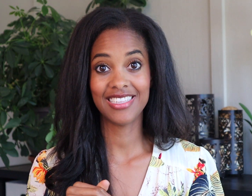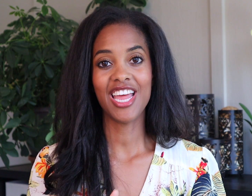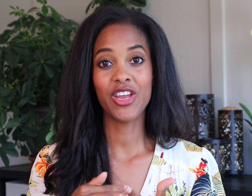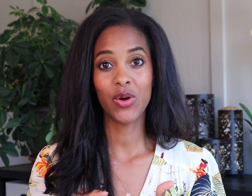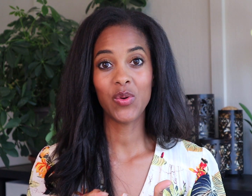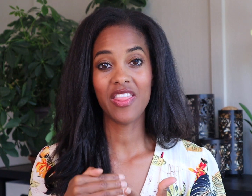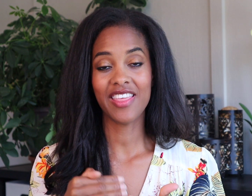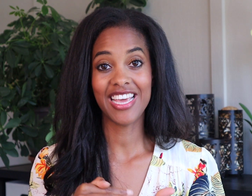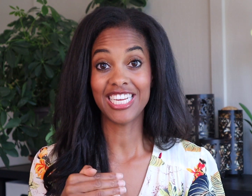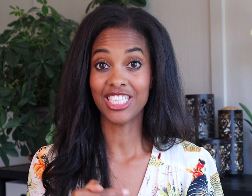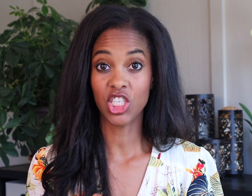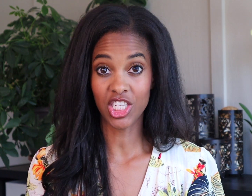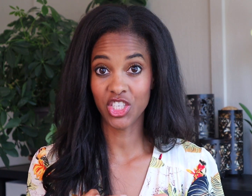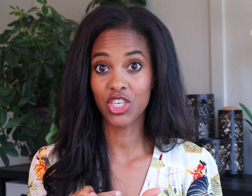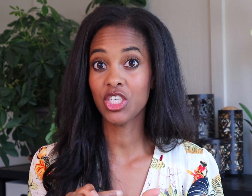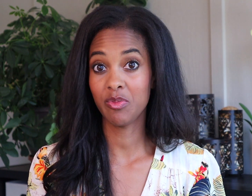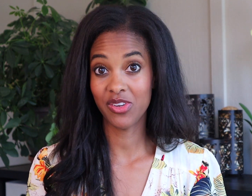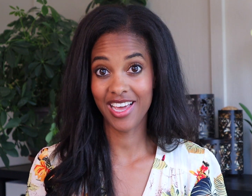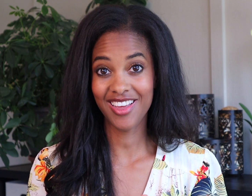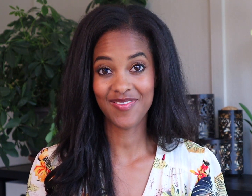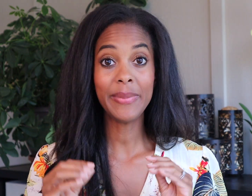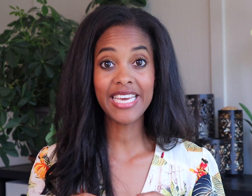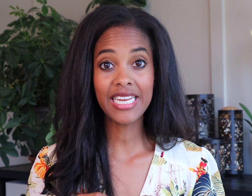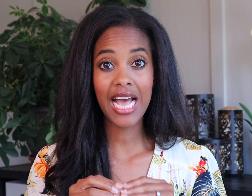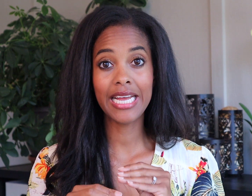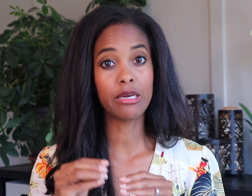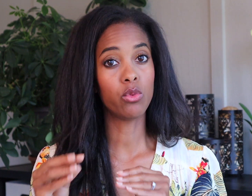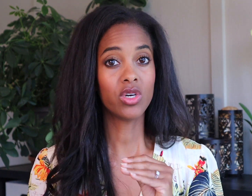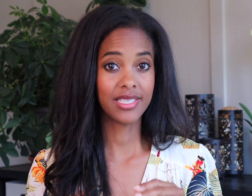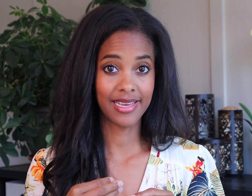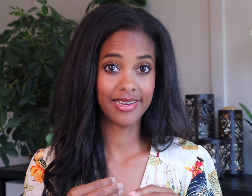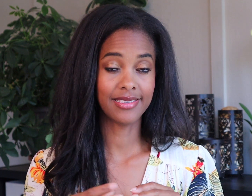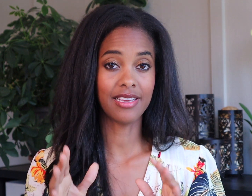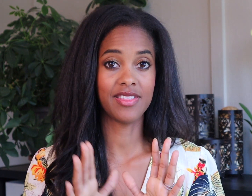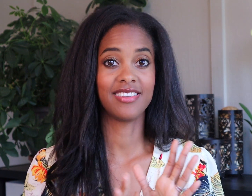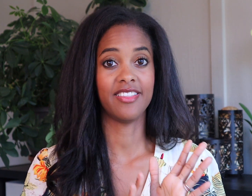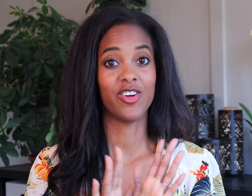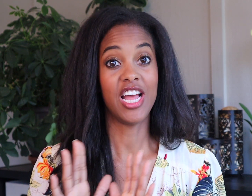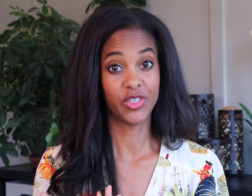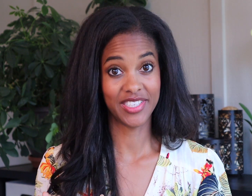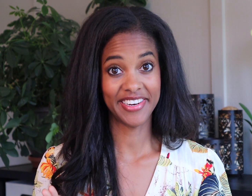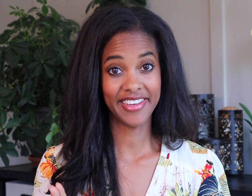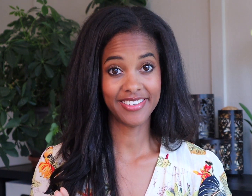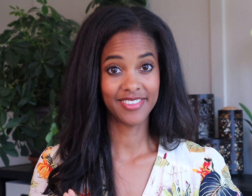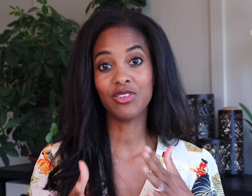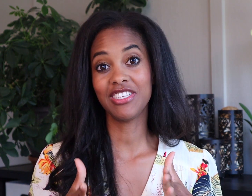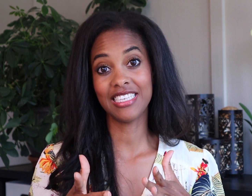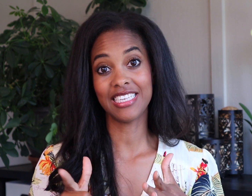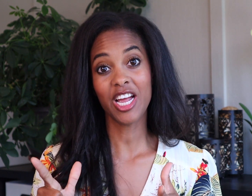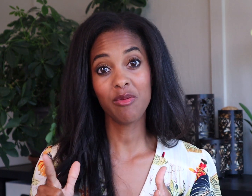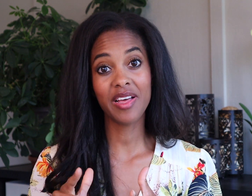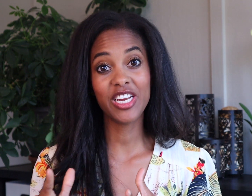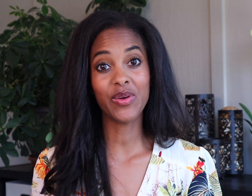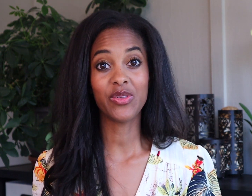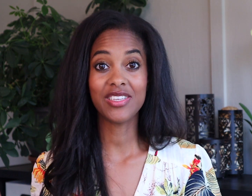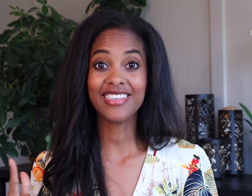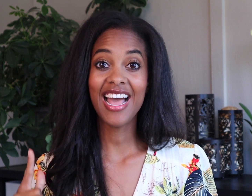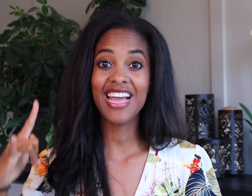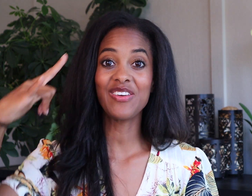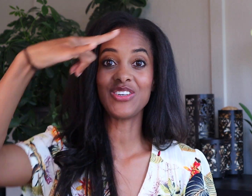and know that they can gesture to communicate, begin adding more signs of things that they're interested in. If she sees an airplane going through the sky, you can show